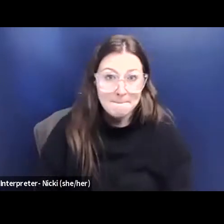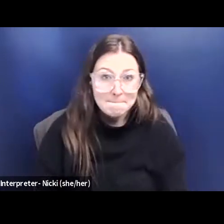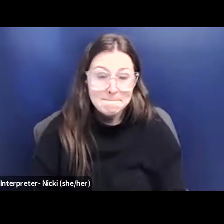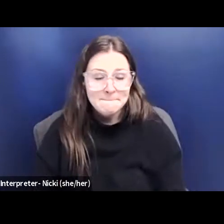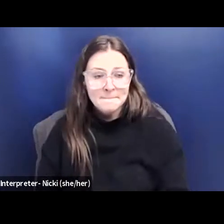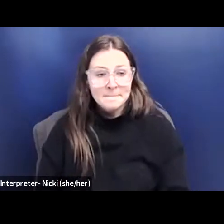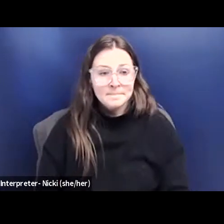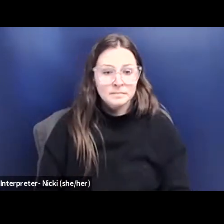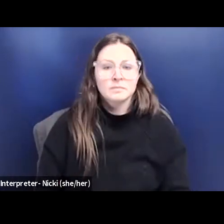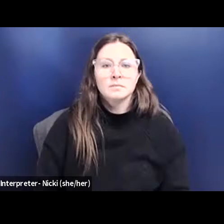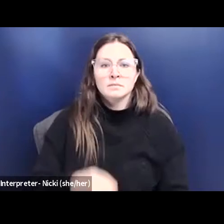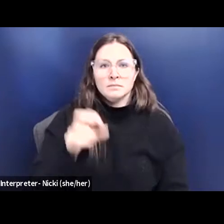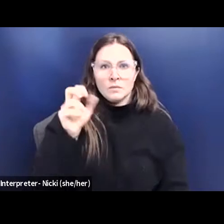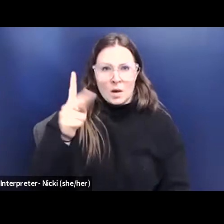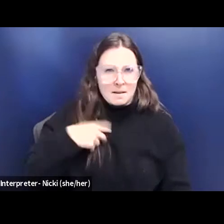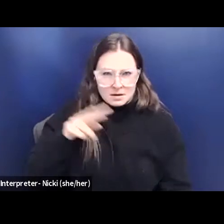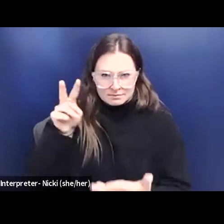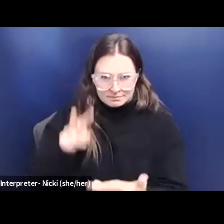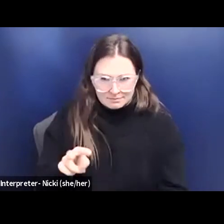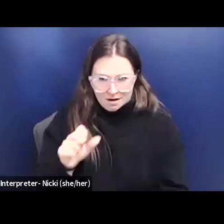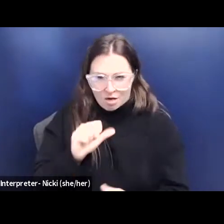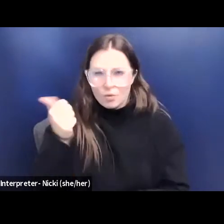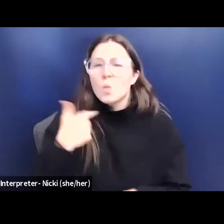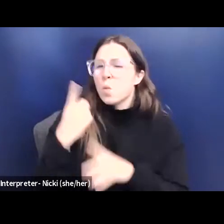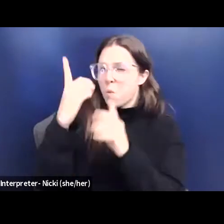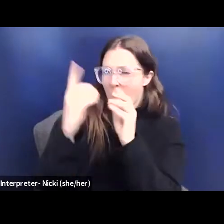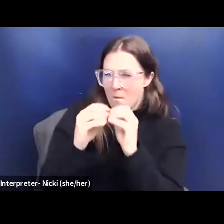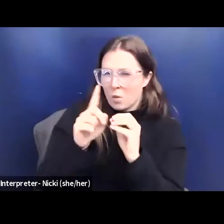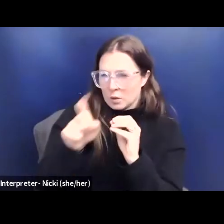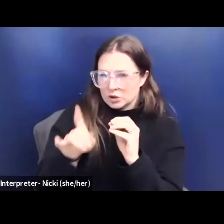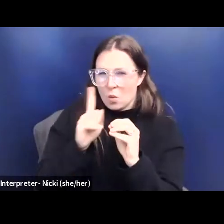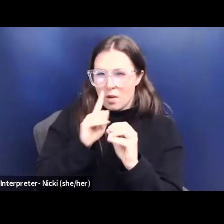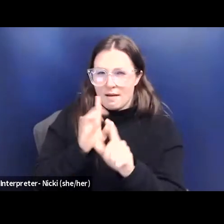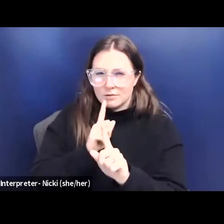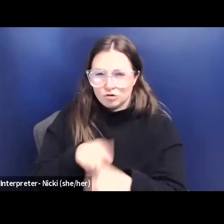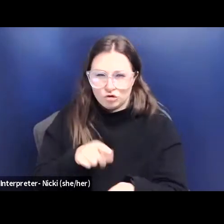All right, let me take one more question from the chat.